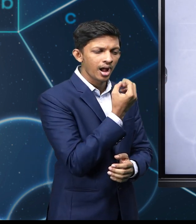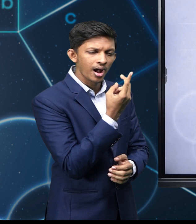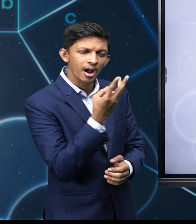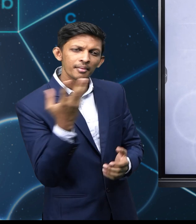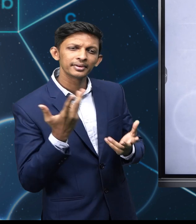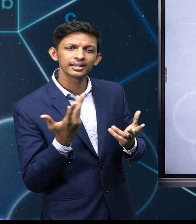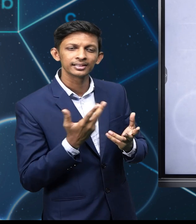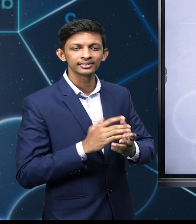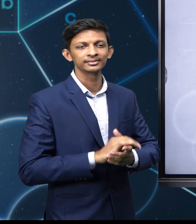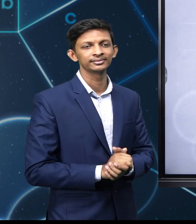number,